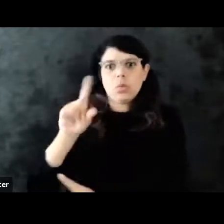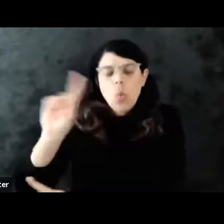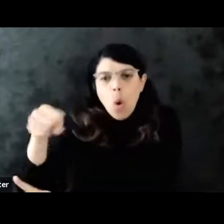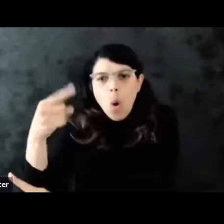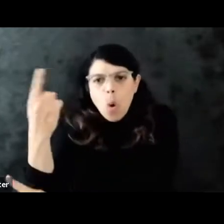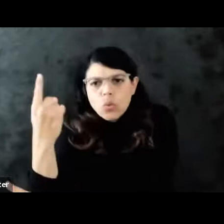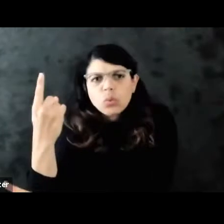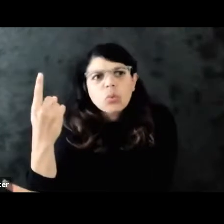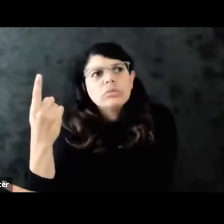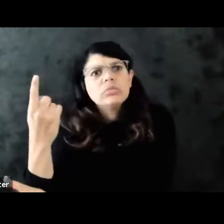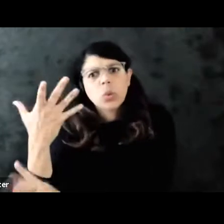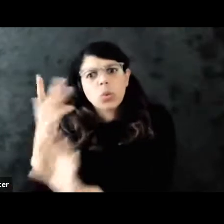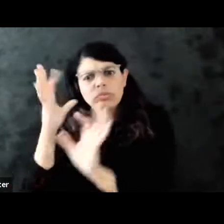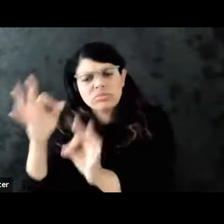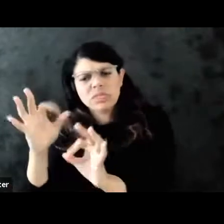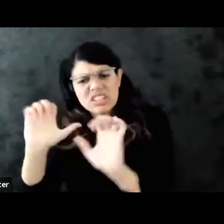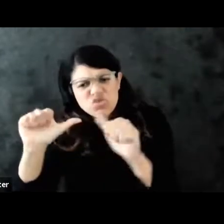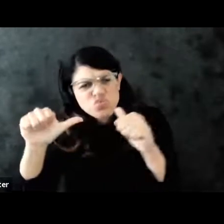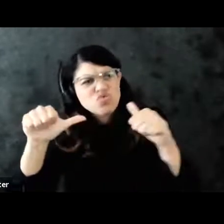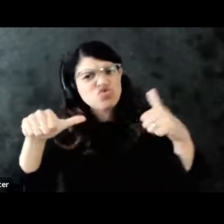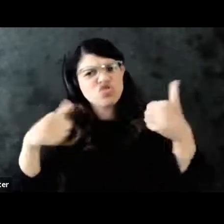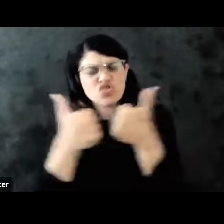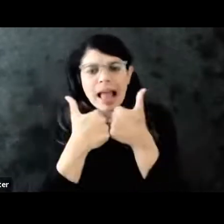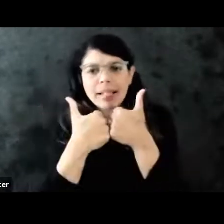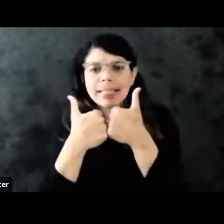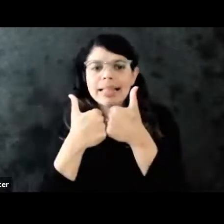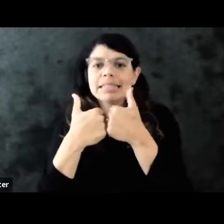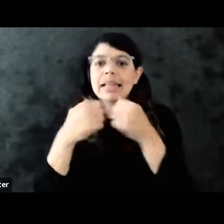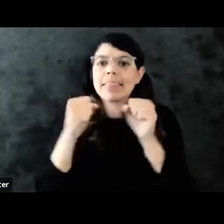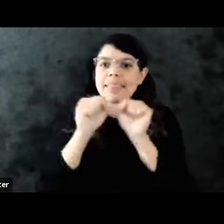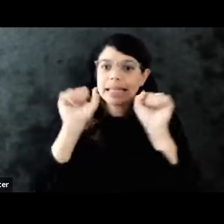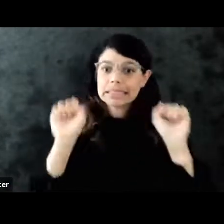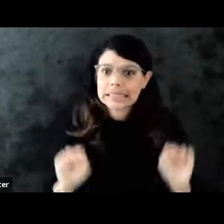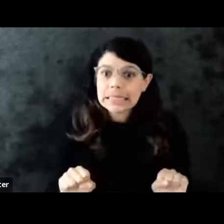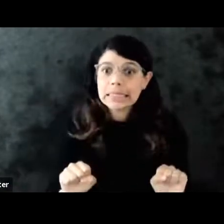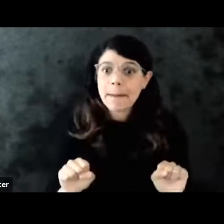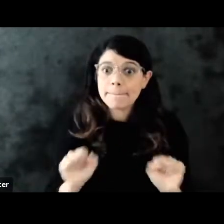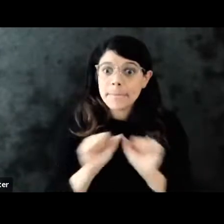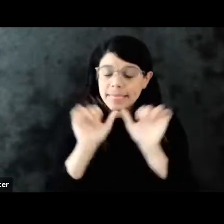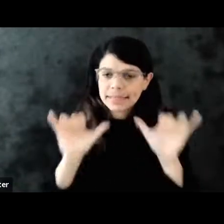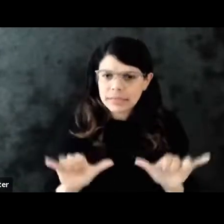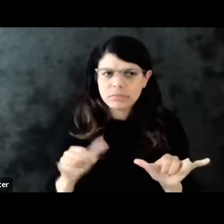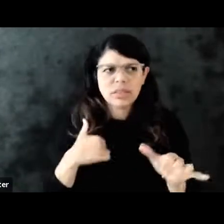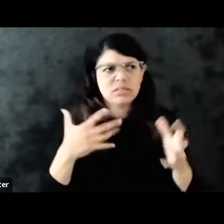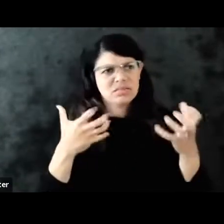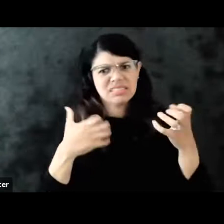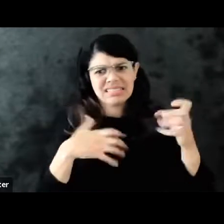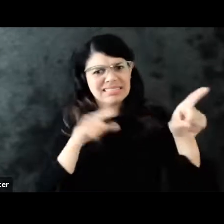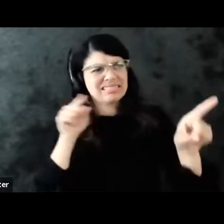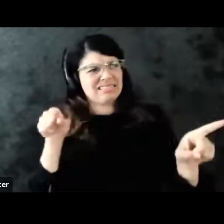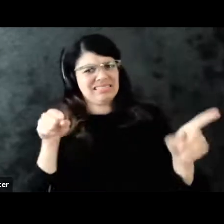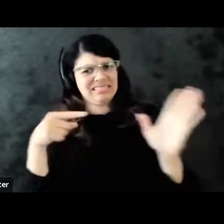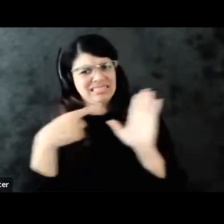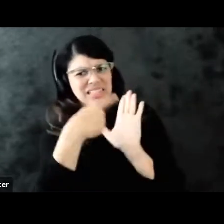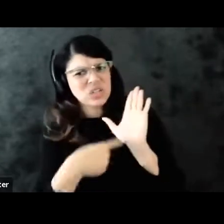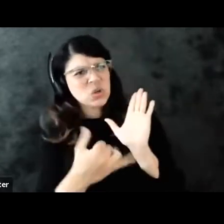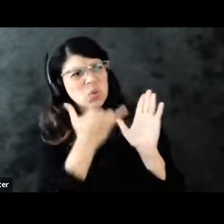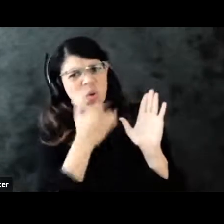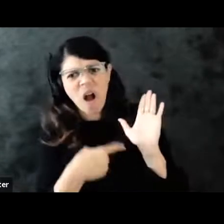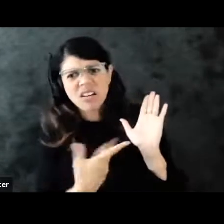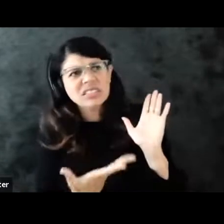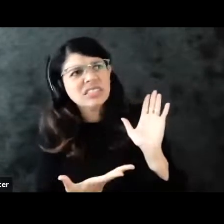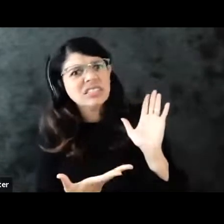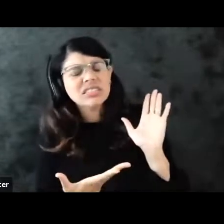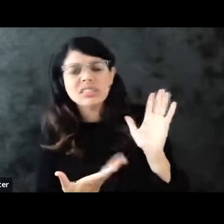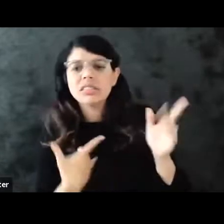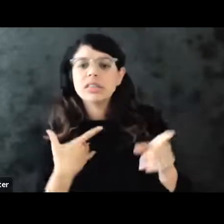and to make reforms that were going to be good for the worker, like the right to organize unions,